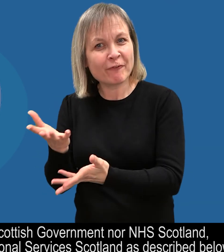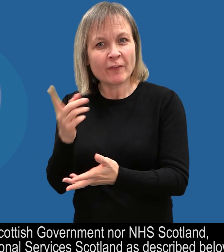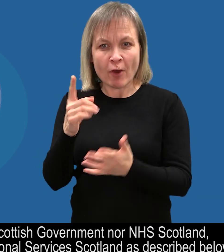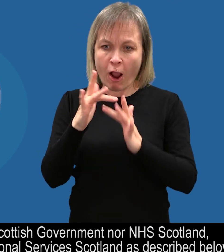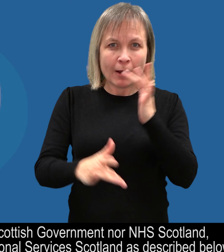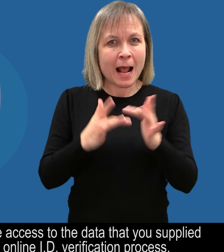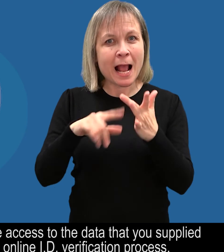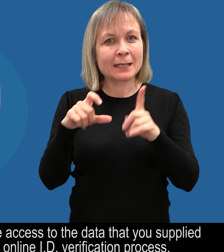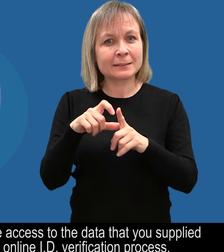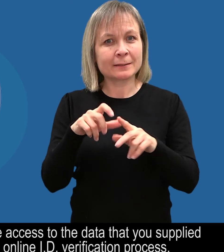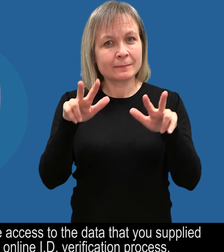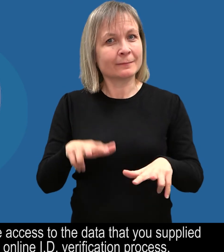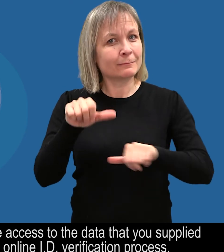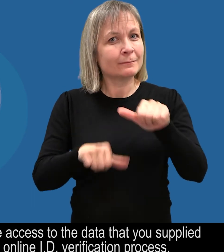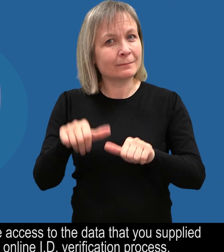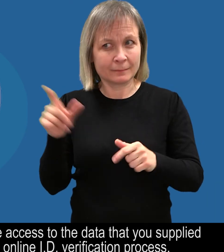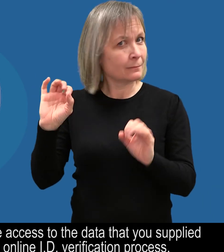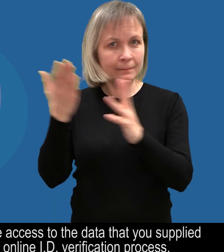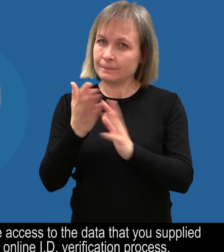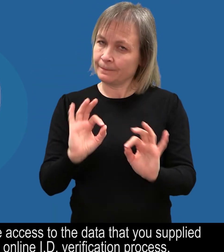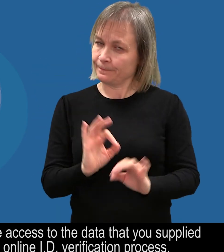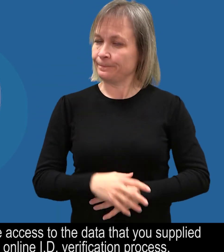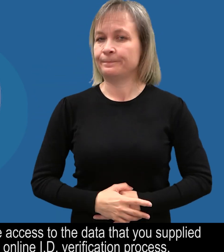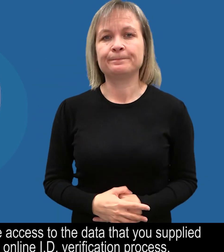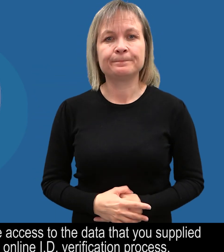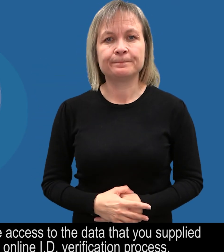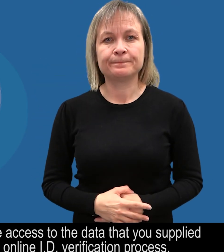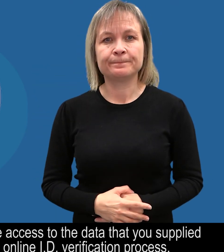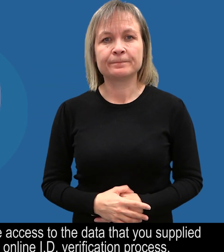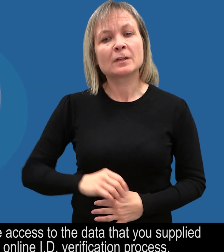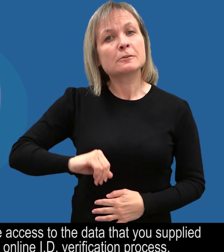have access to the data that you supplied for the online ID verification process.